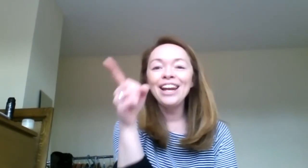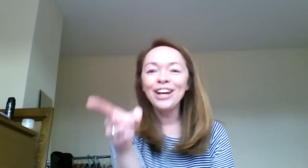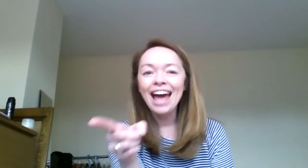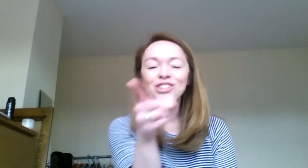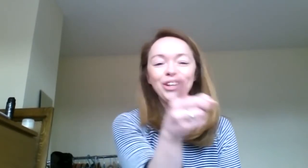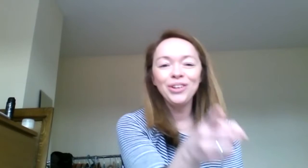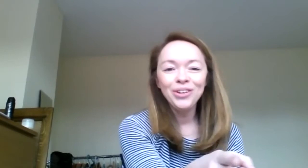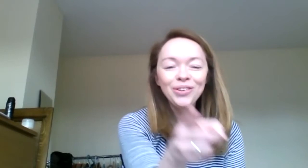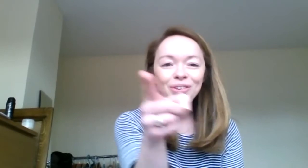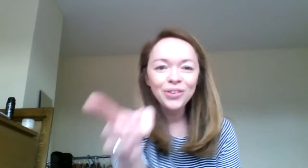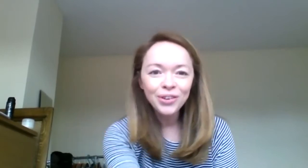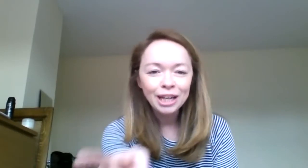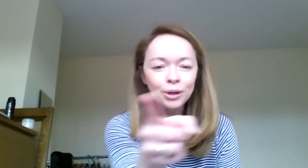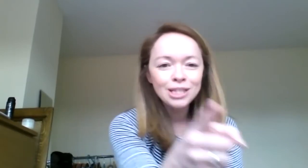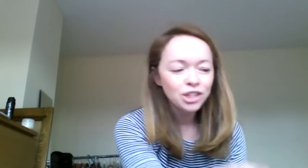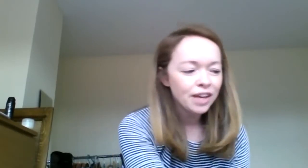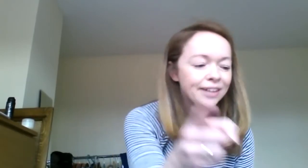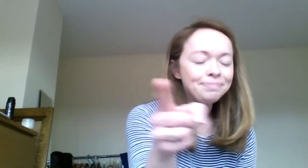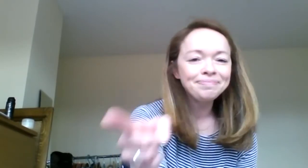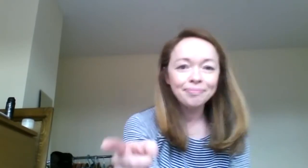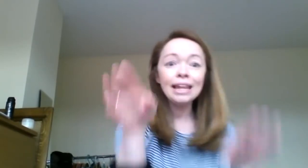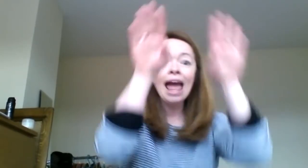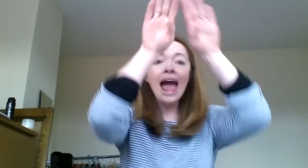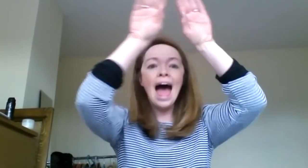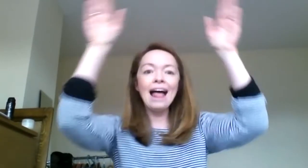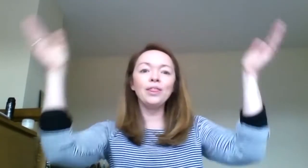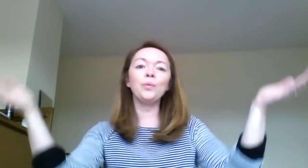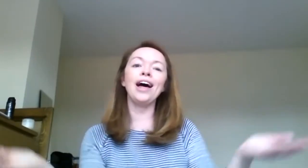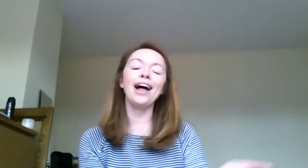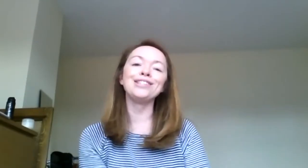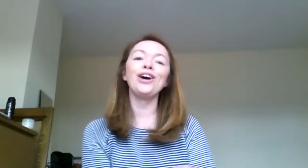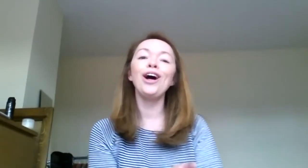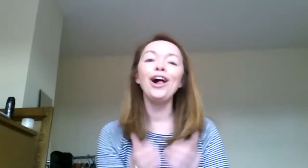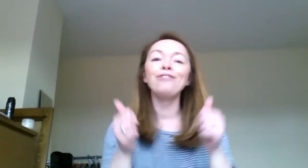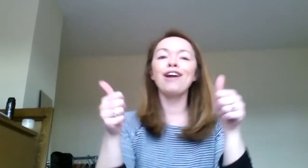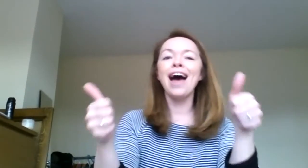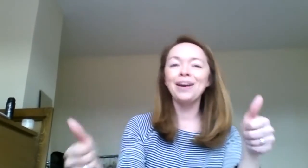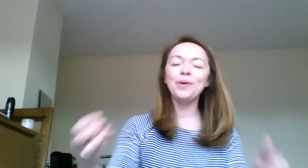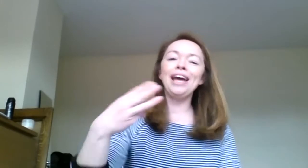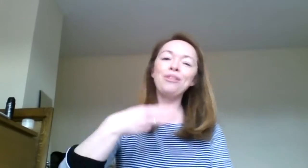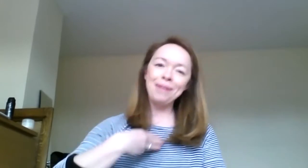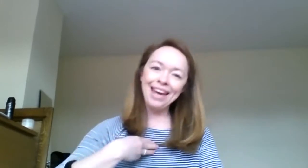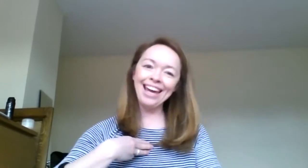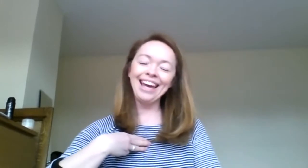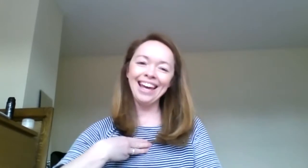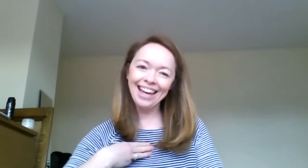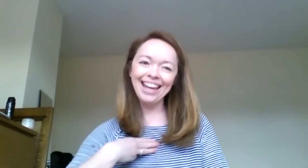I look at you. Can you point to each other? And the world's all right with